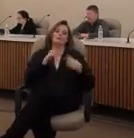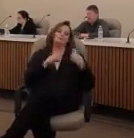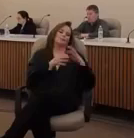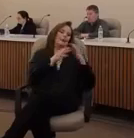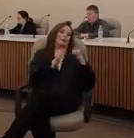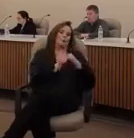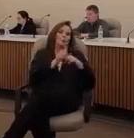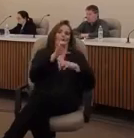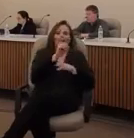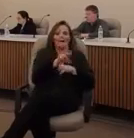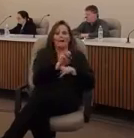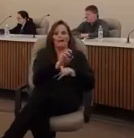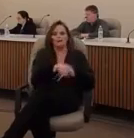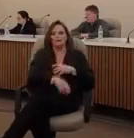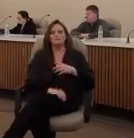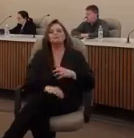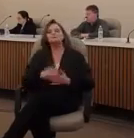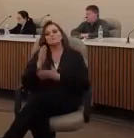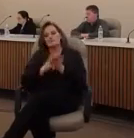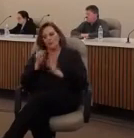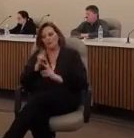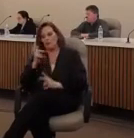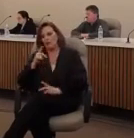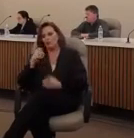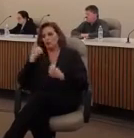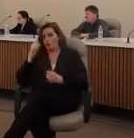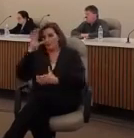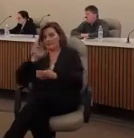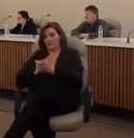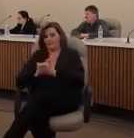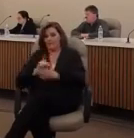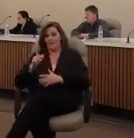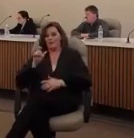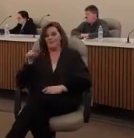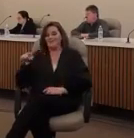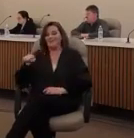they lost a sale on their home because the reason